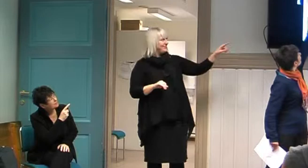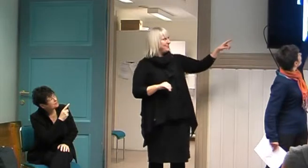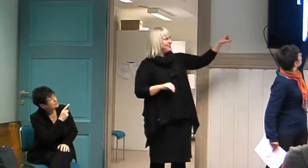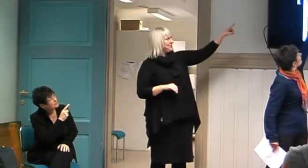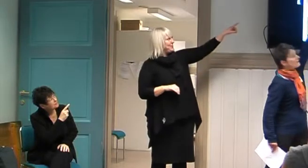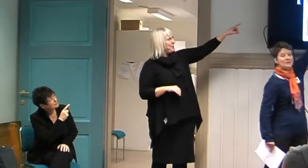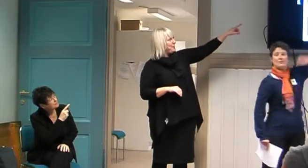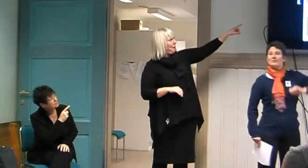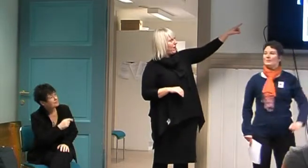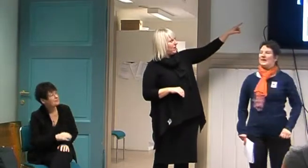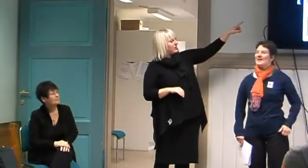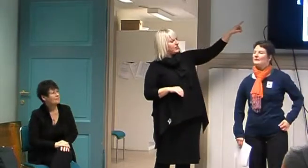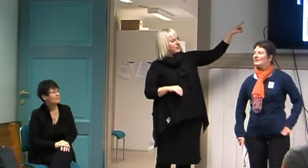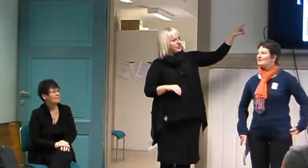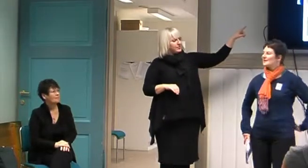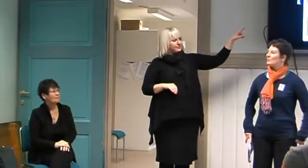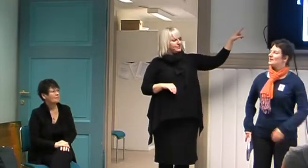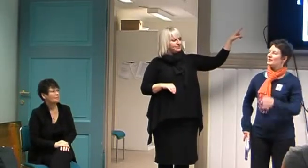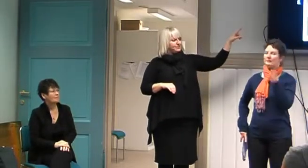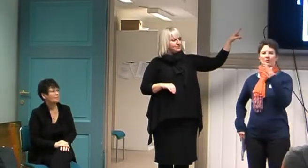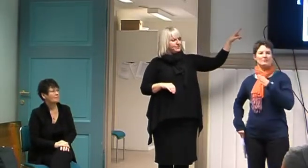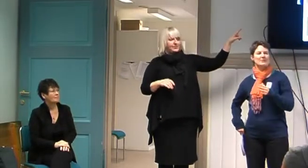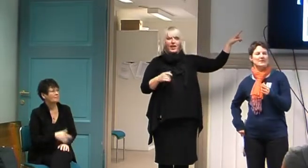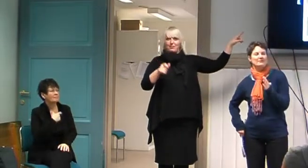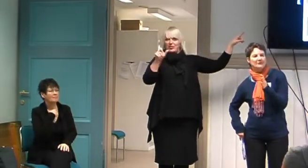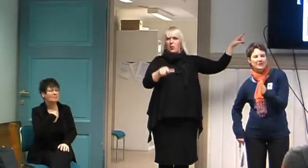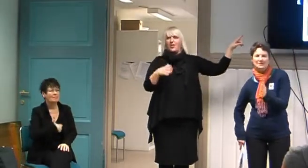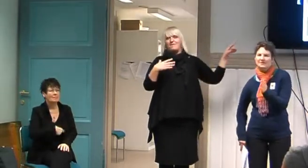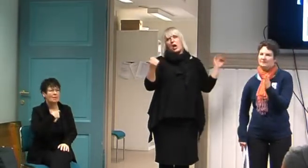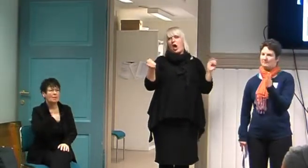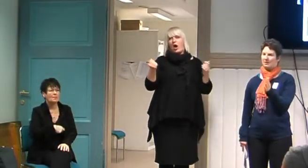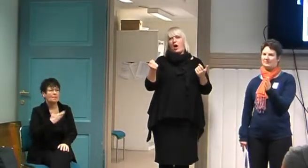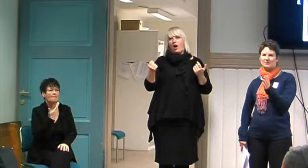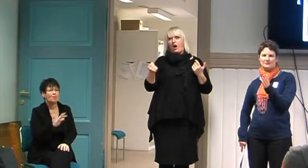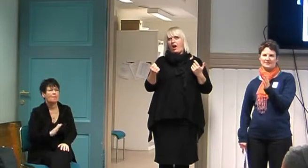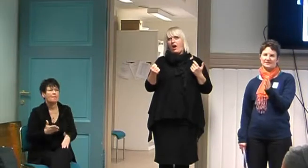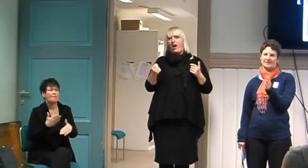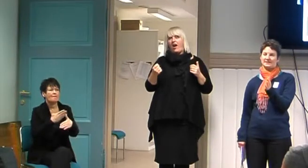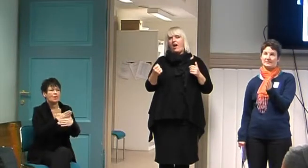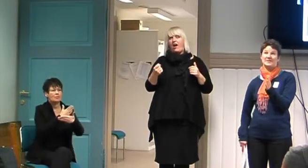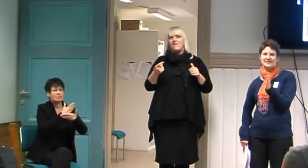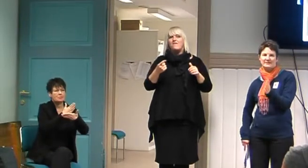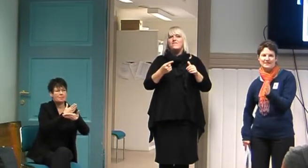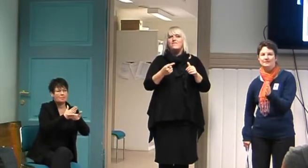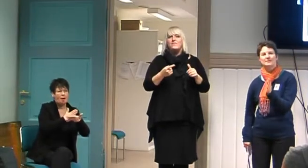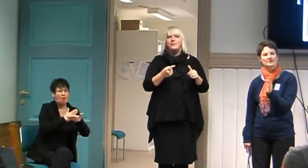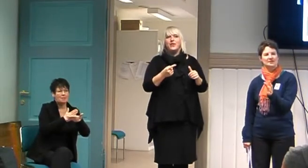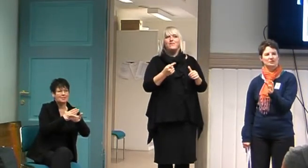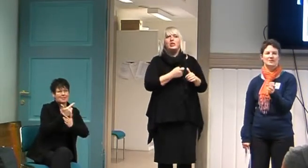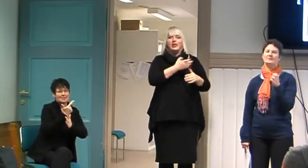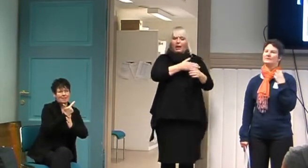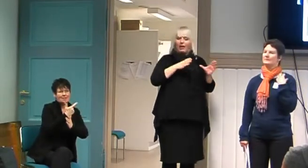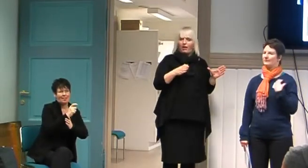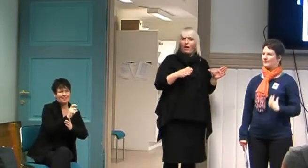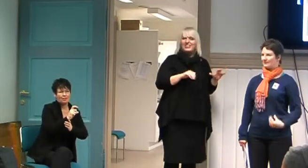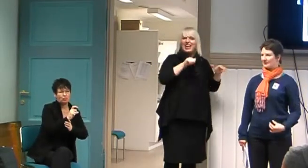Up here we have someone from the first part of the 17th